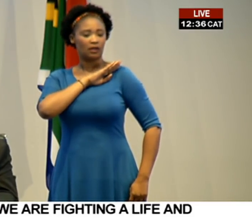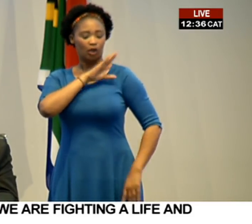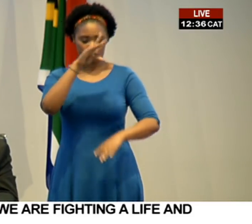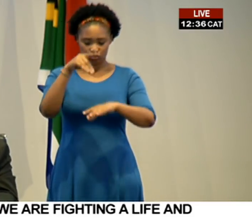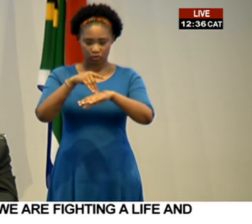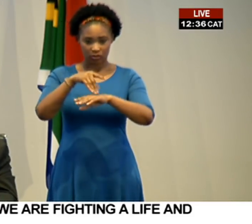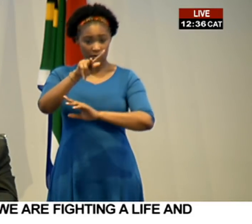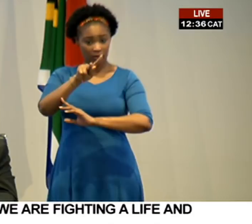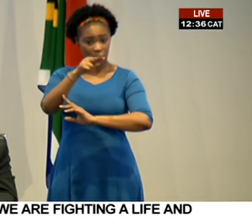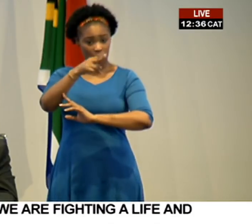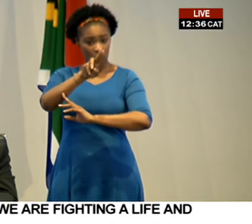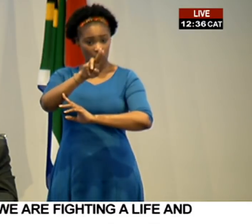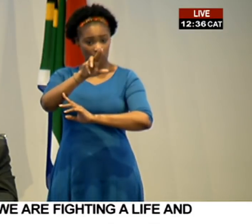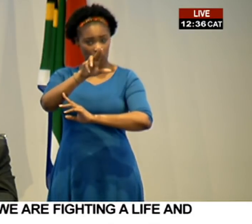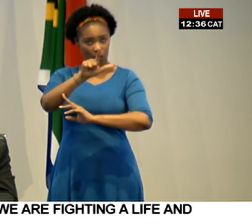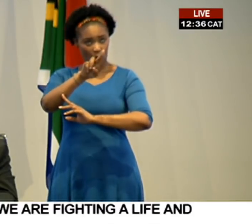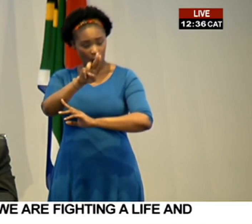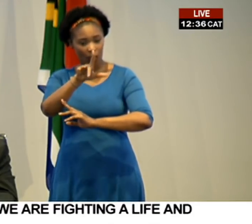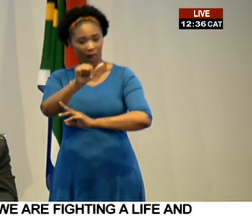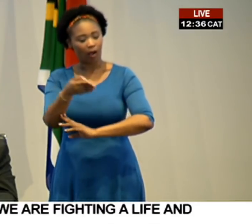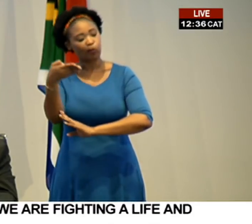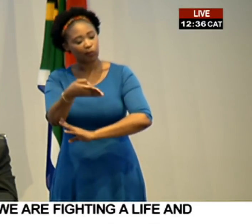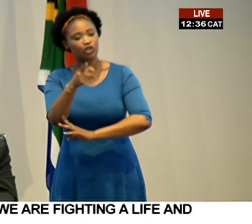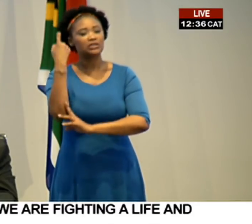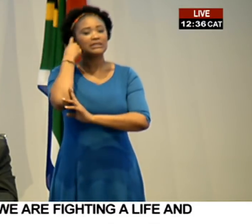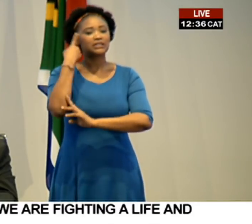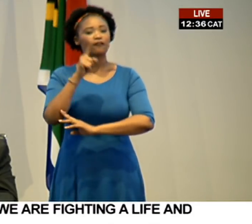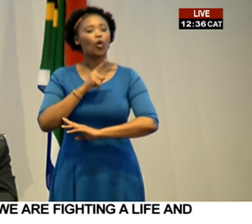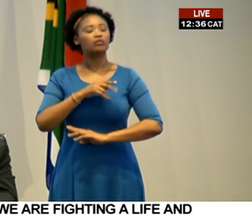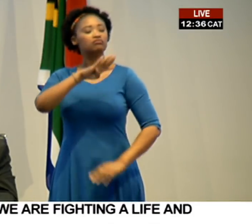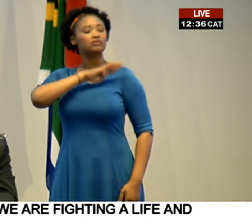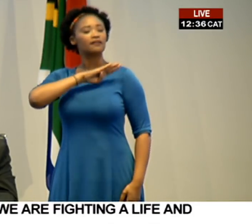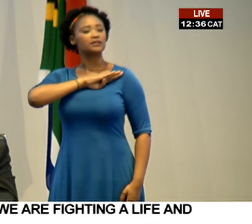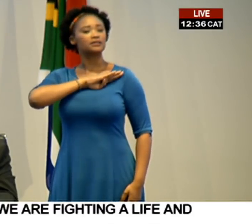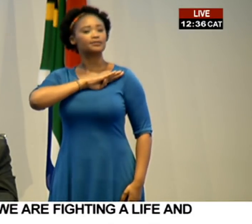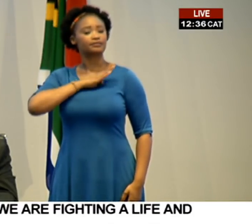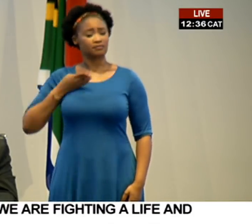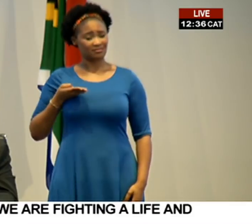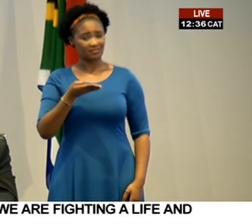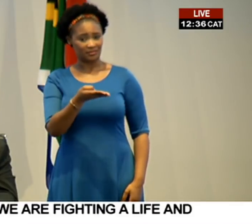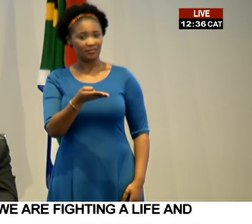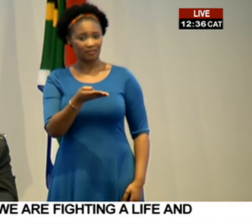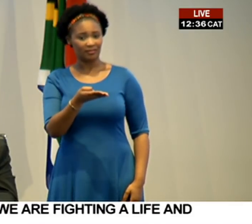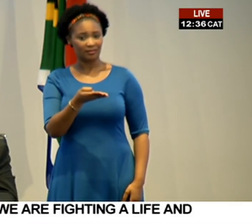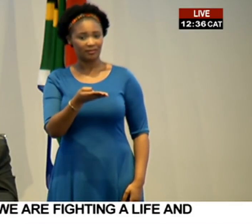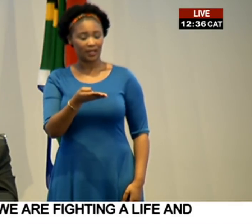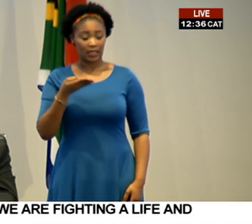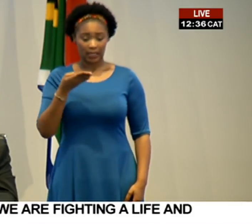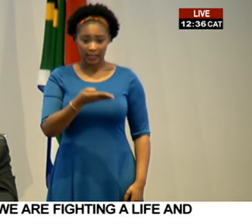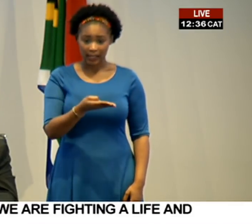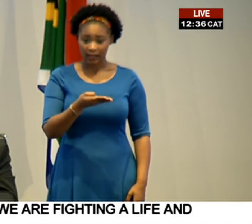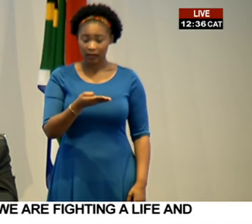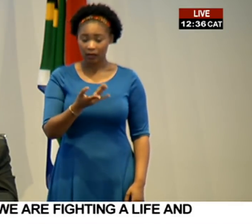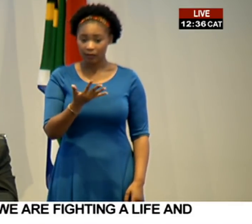Dr. Gulube is here, who is the Secretary of Defense. They are on the ready to